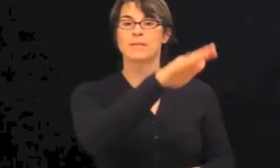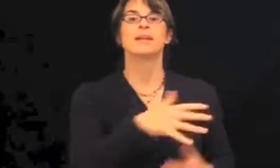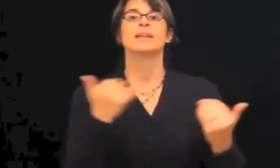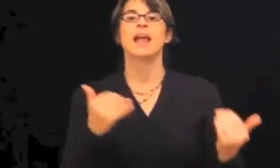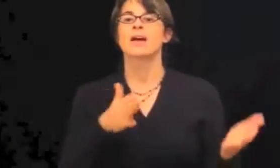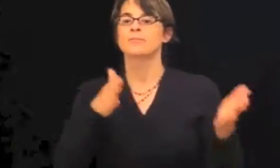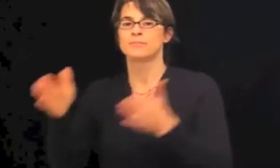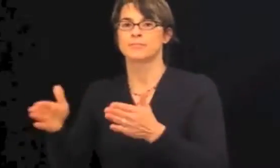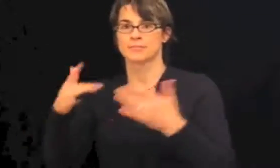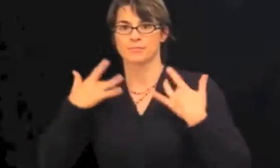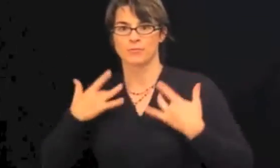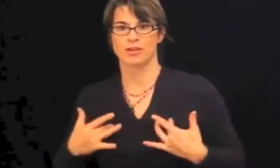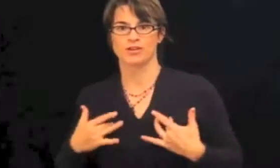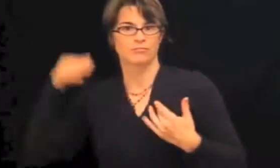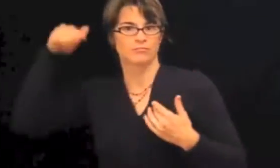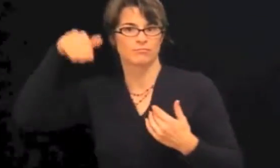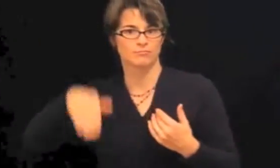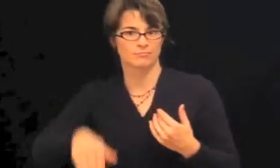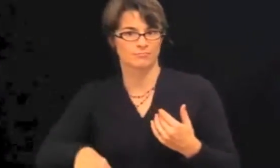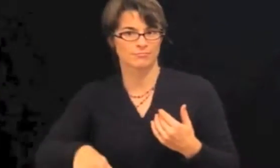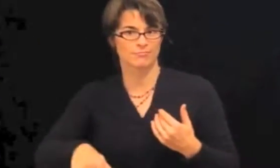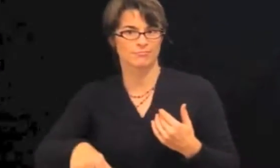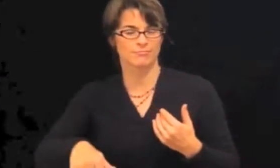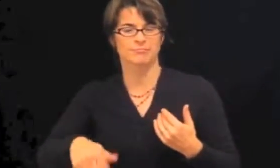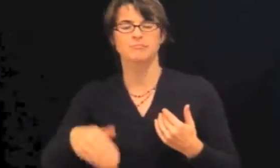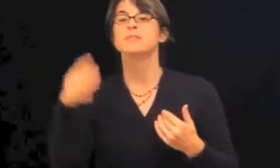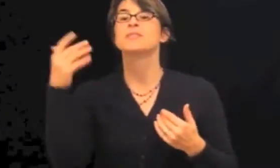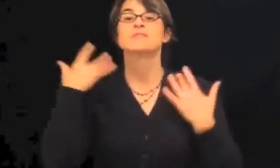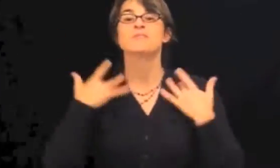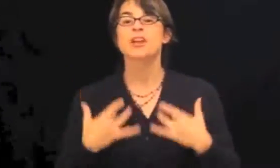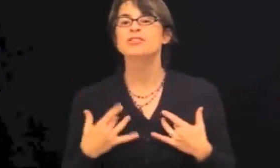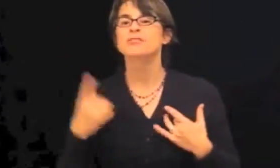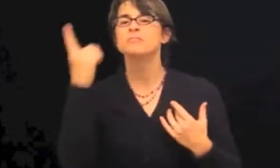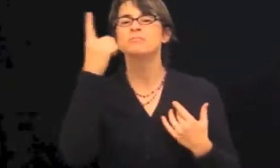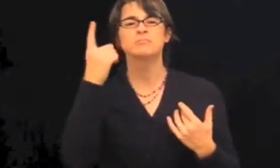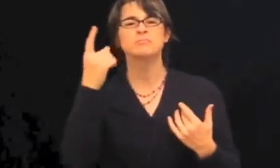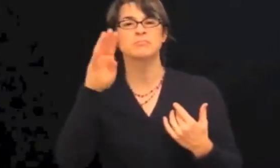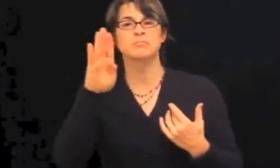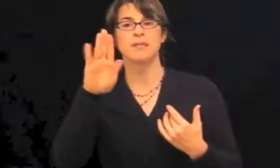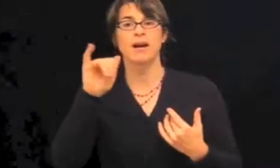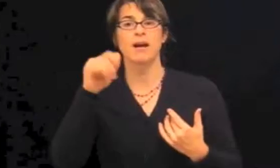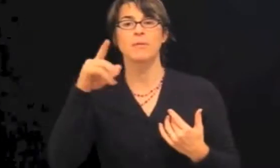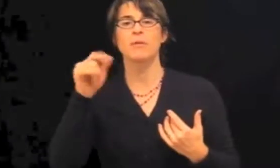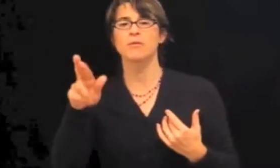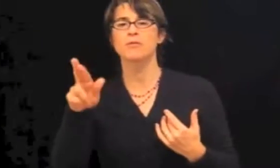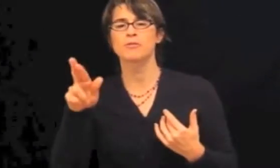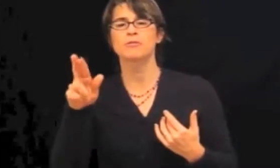In mania, your mood swings are up. When you're depressed, the mood becomes decreased.